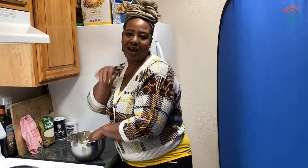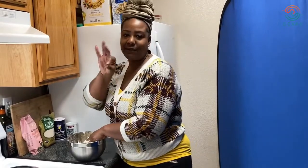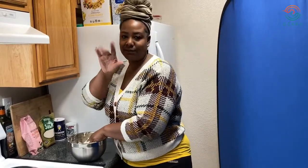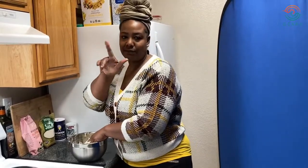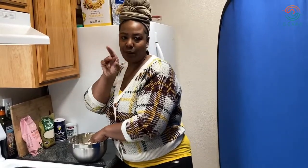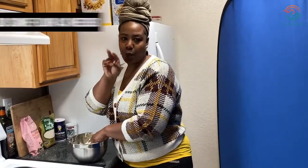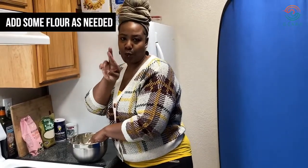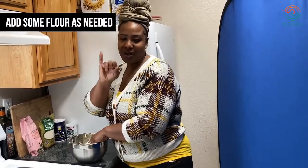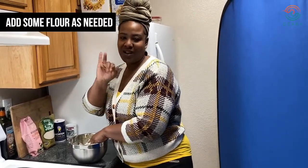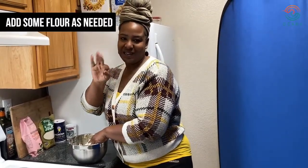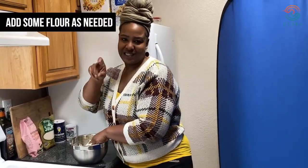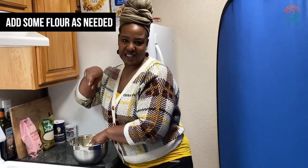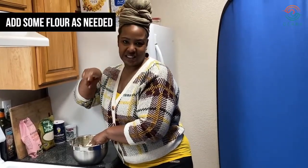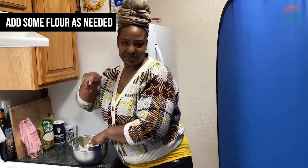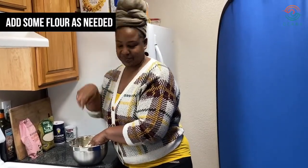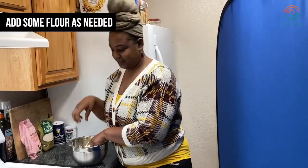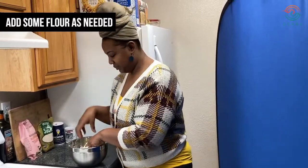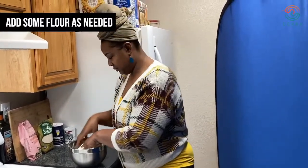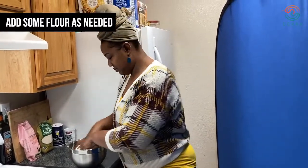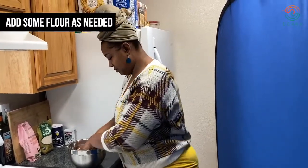You can add flour as needed.